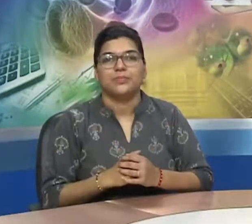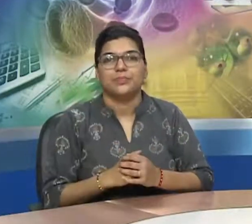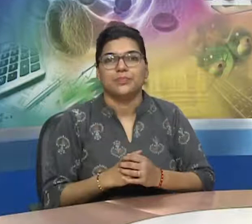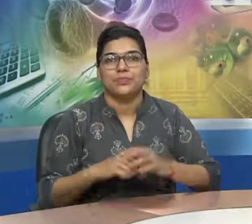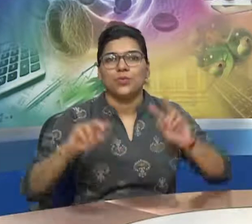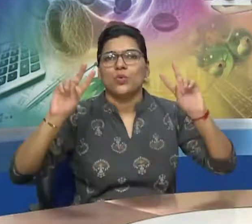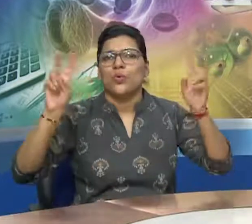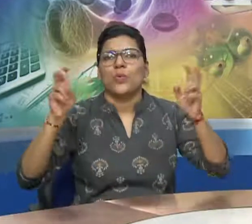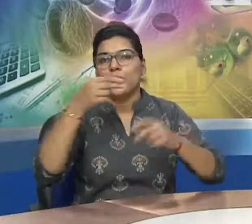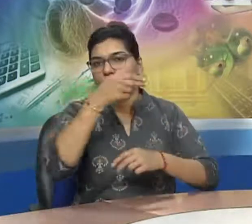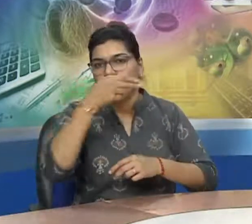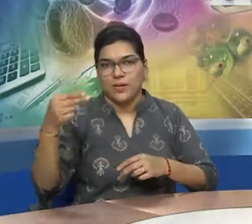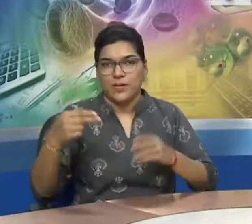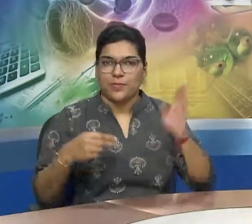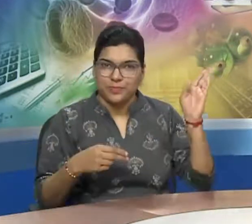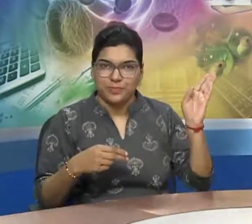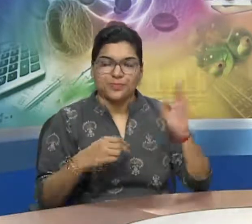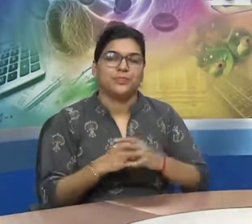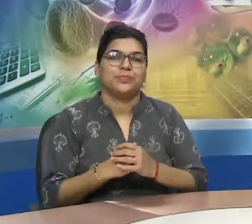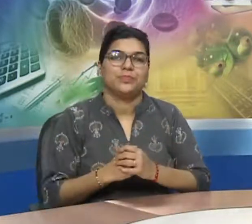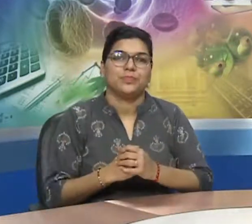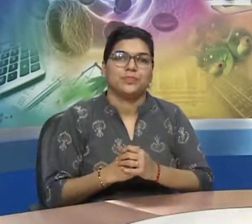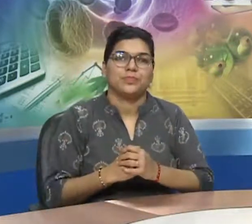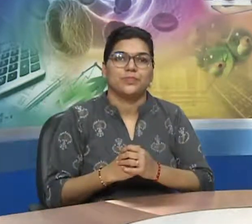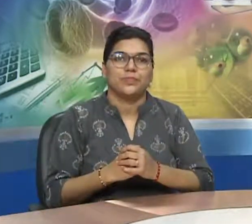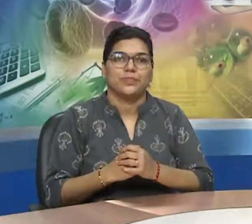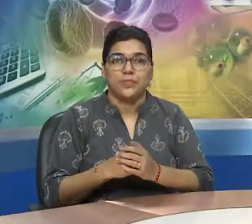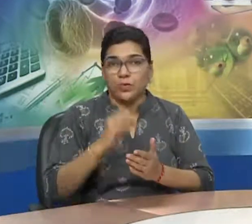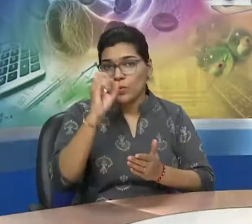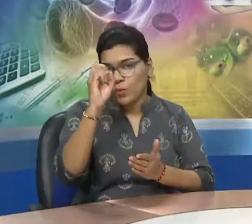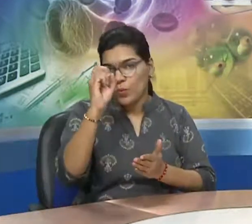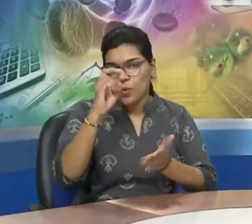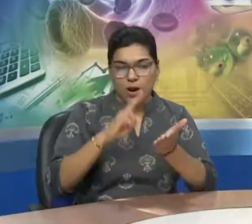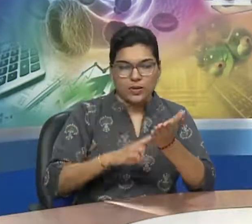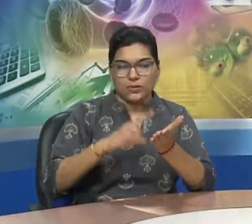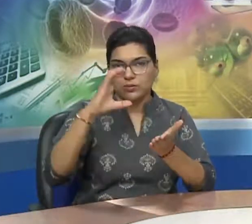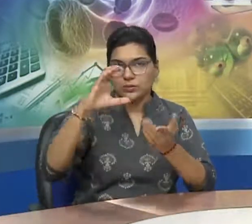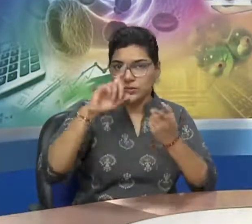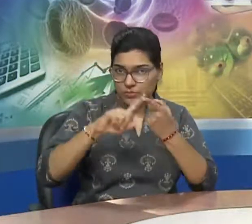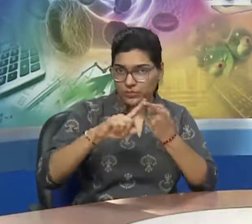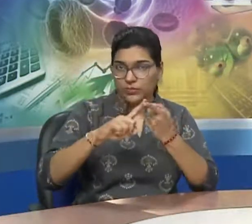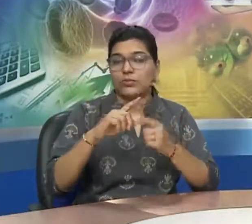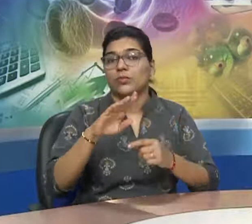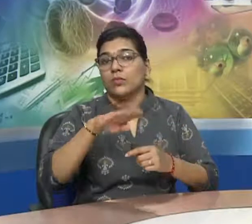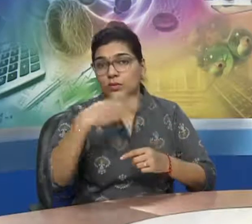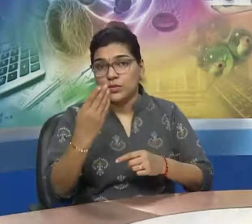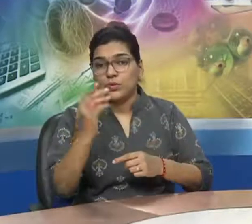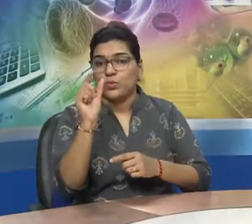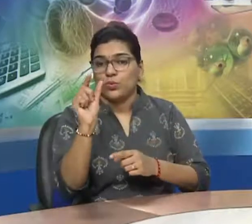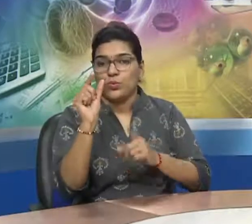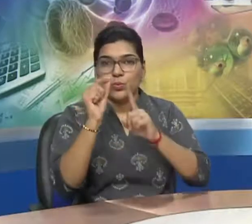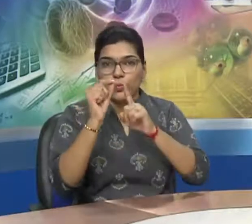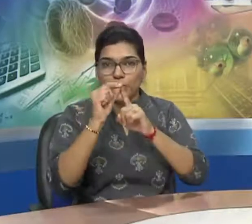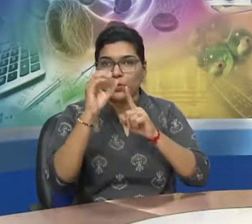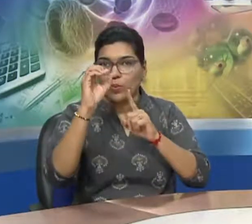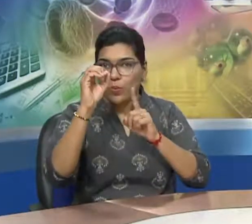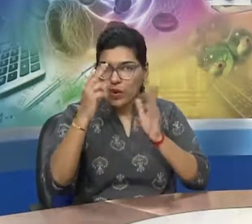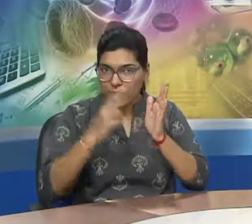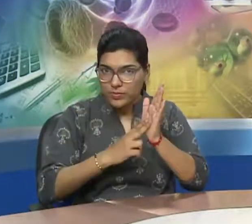number 25. Name of the lesson is shown on the screen. It is